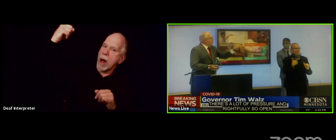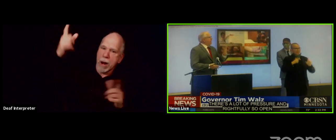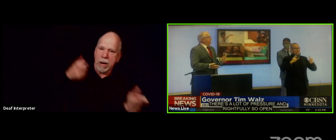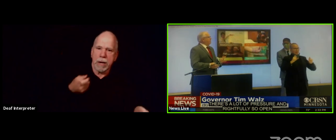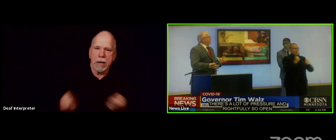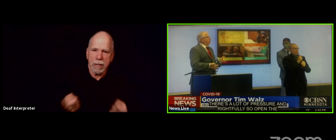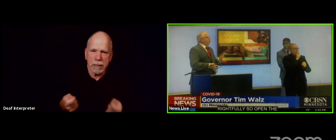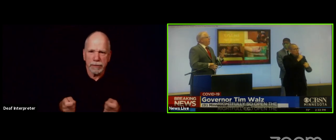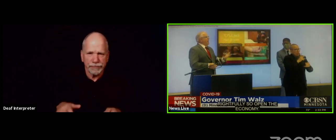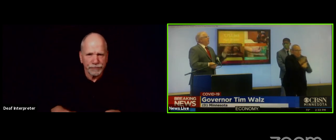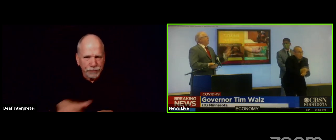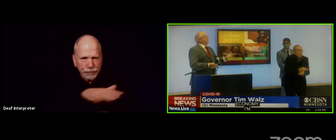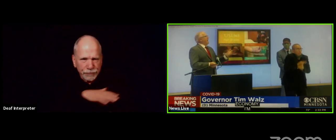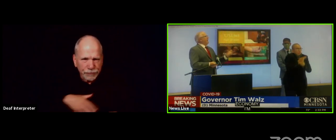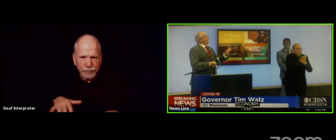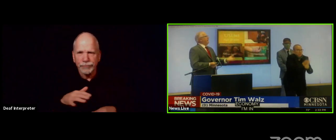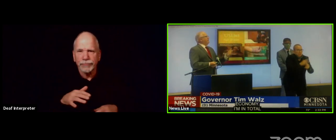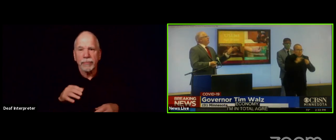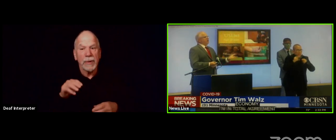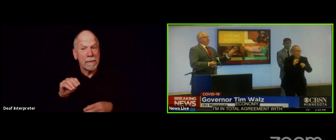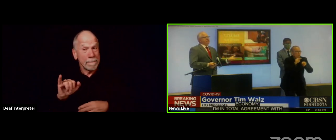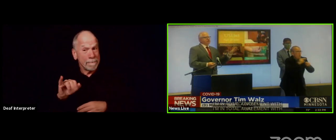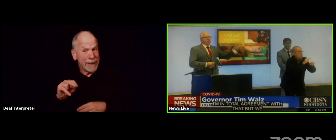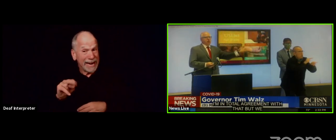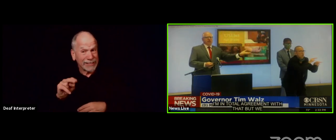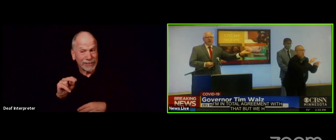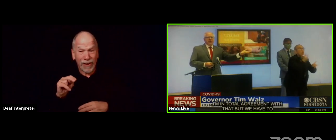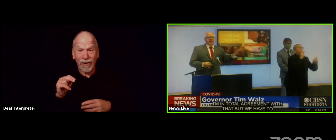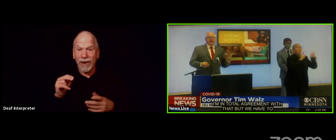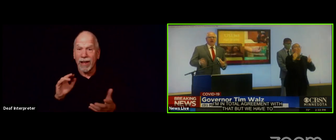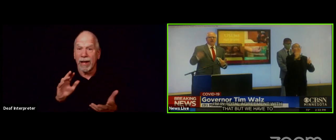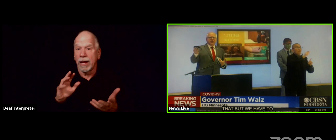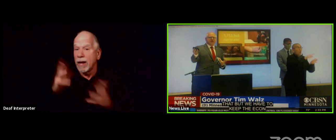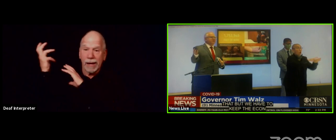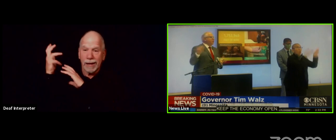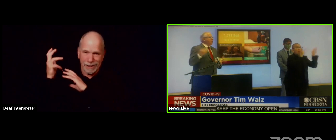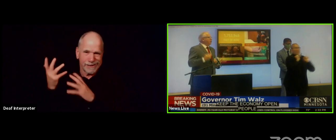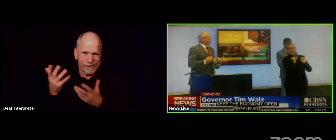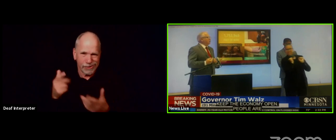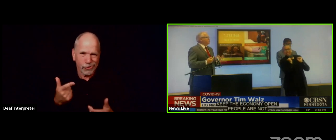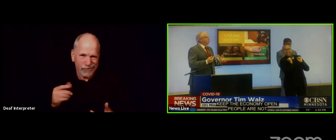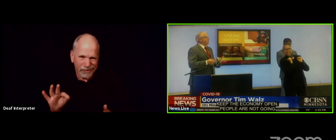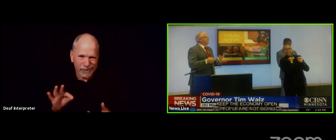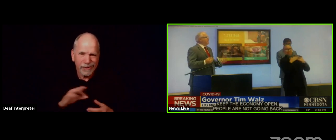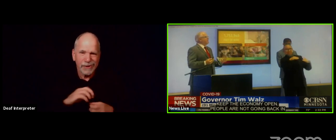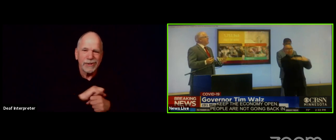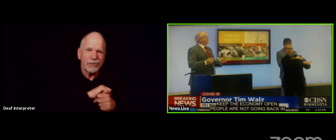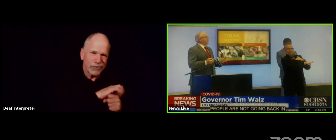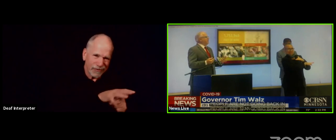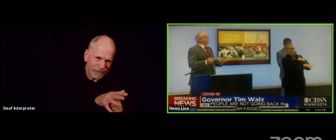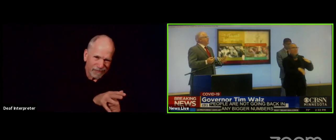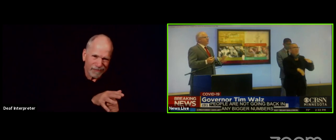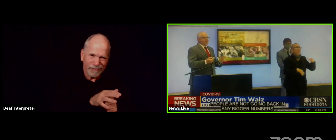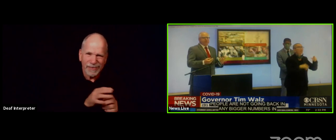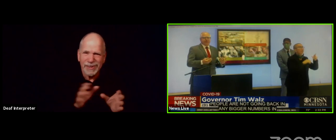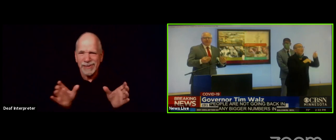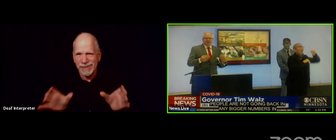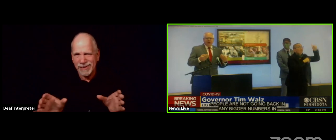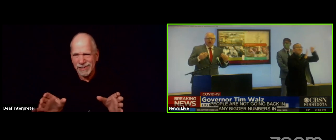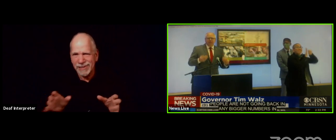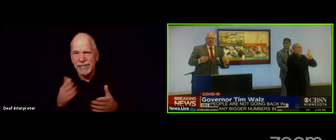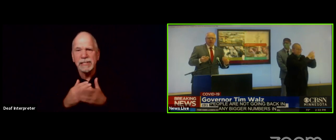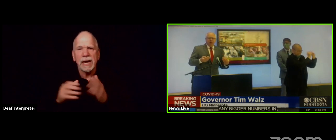open. People are not going back in any bigger numbers in Georgia than they are in states that were closed. The real fix here is for people